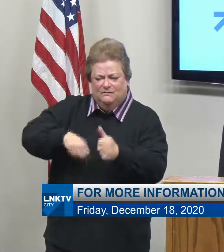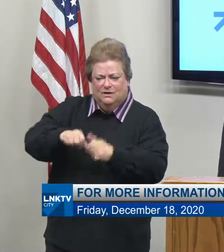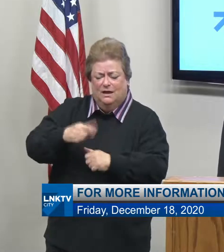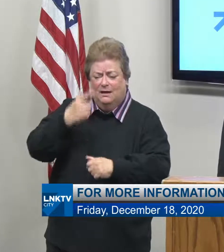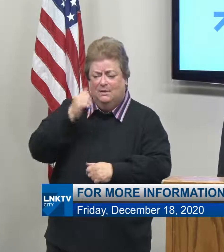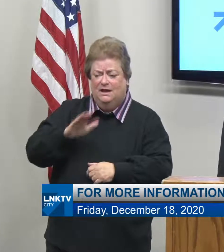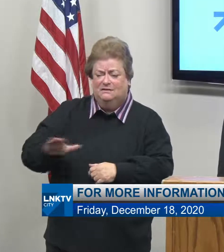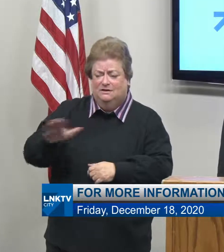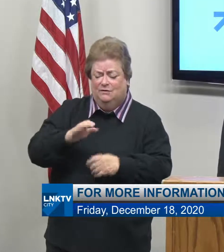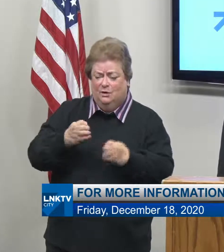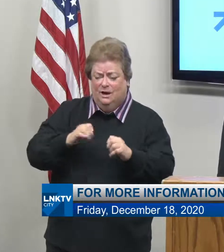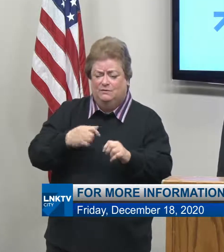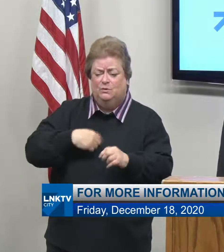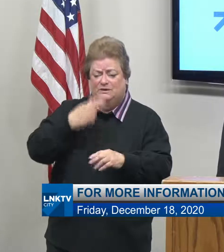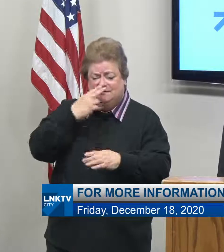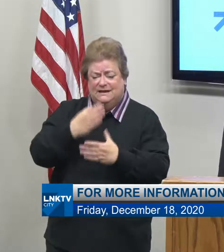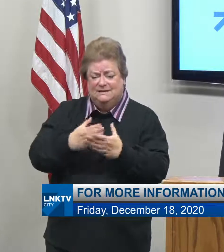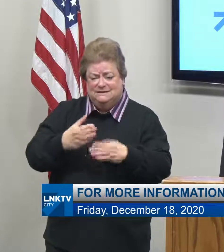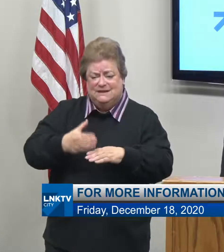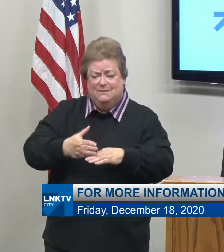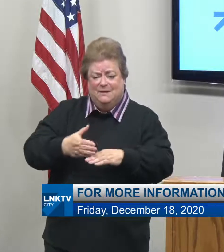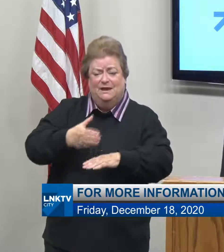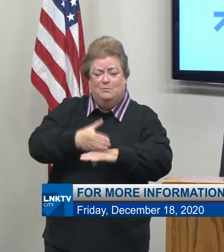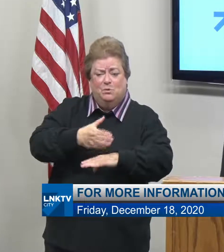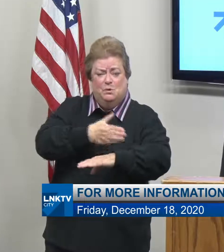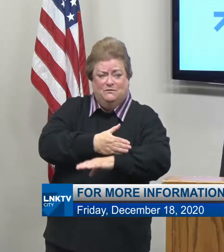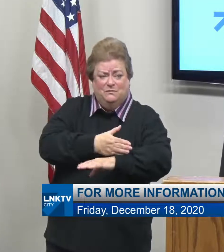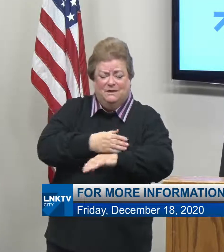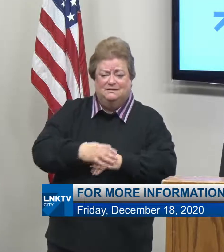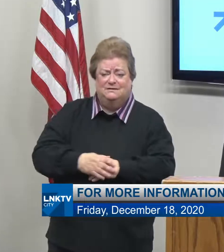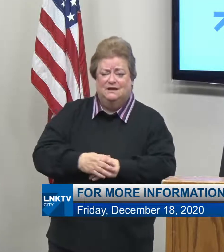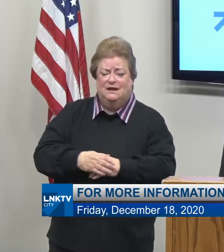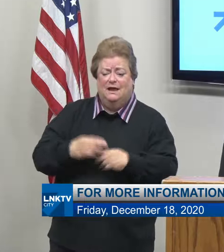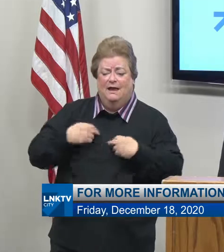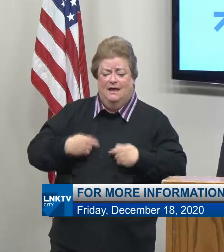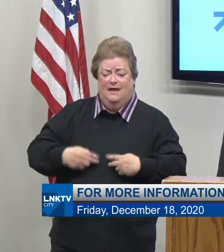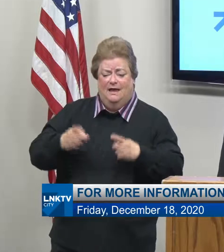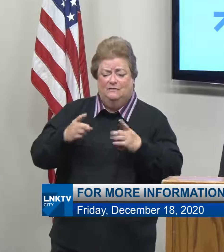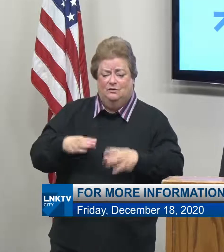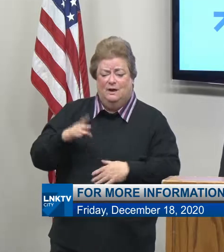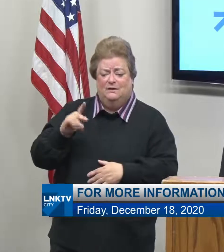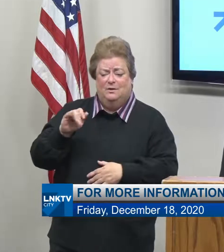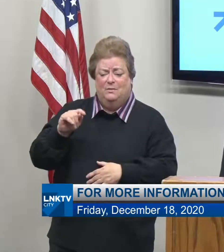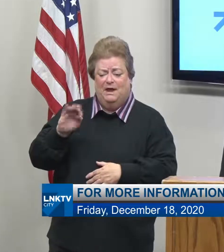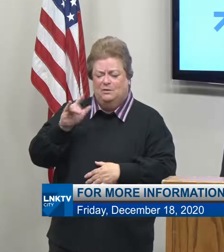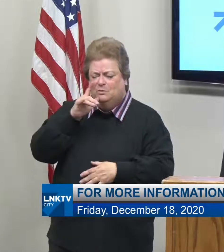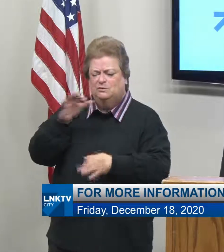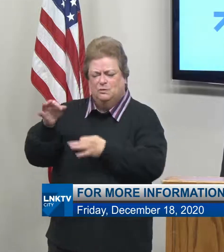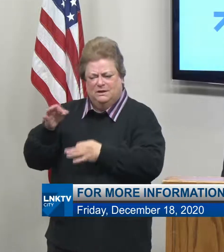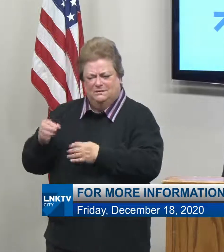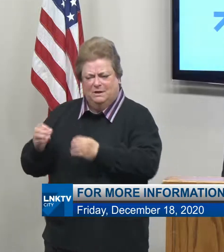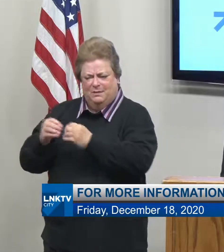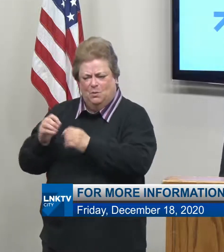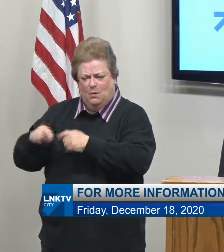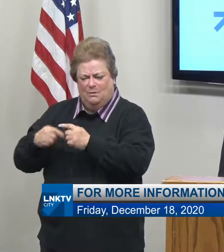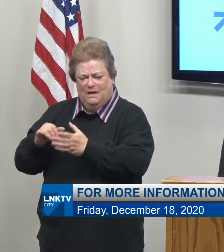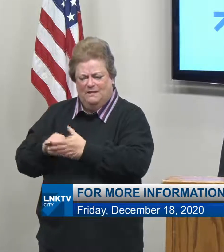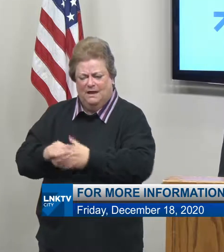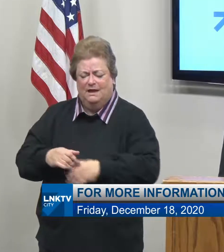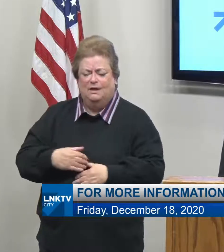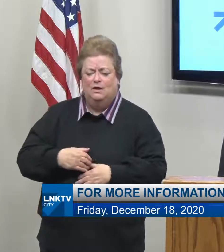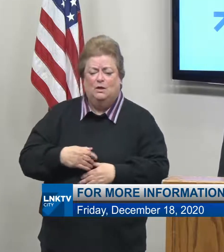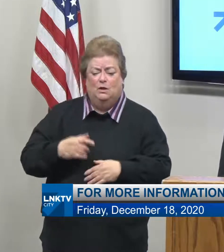we are seeing improvements in many of our key indicators. Health Director Lopez will go into more detail shortly on that. And while we celebrate